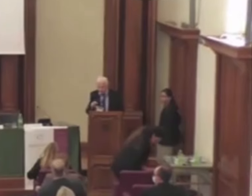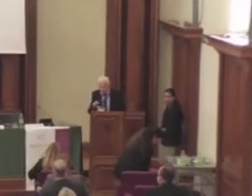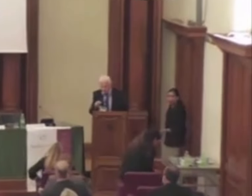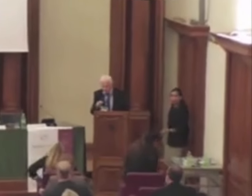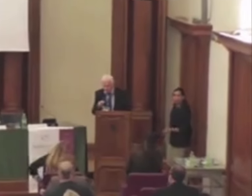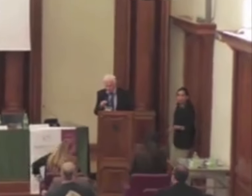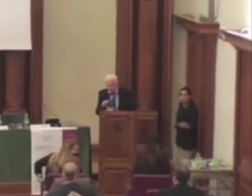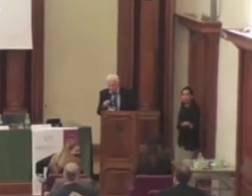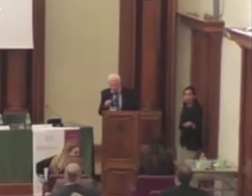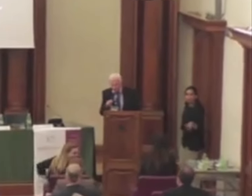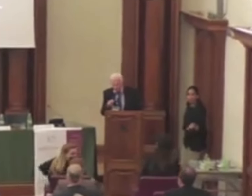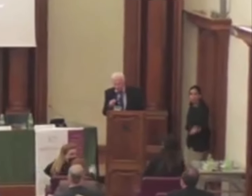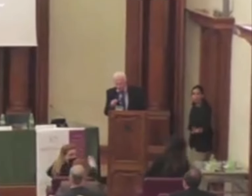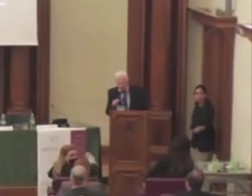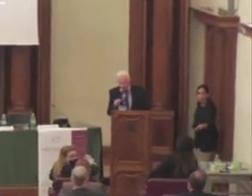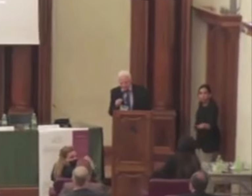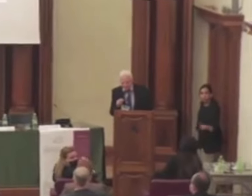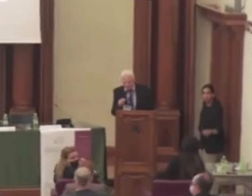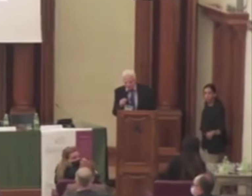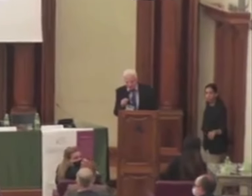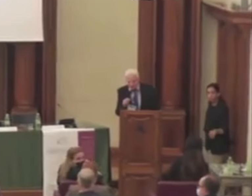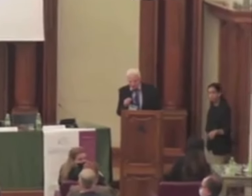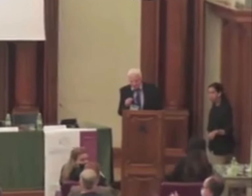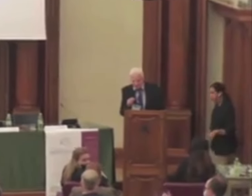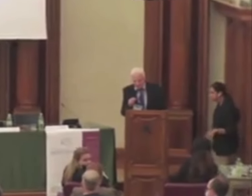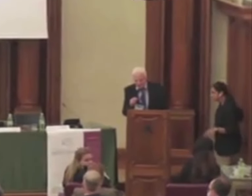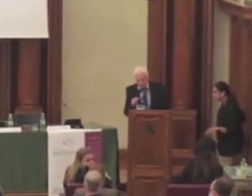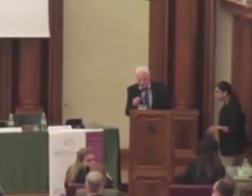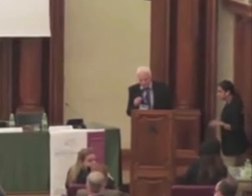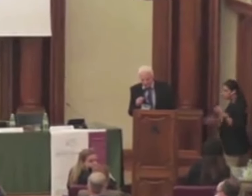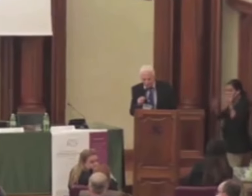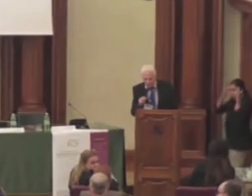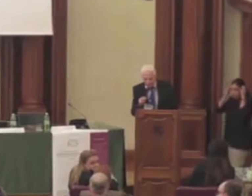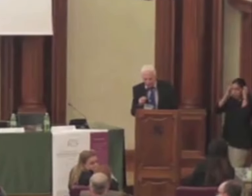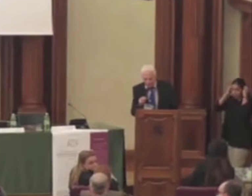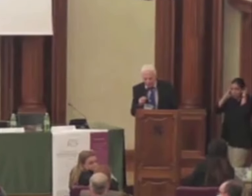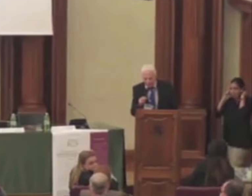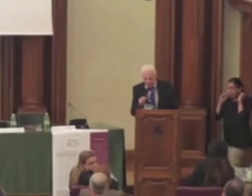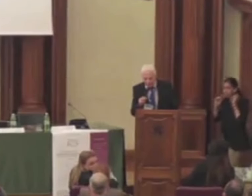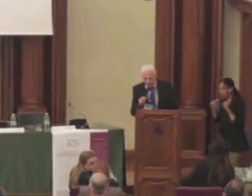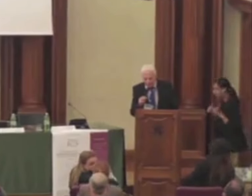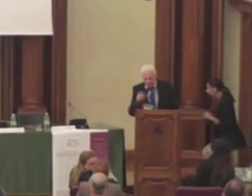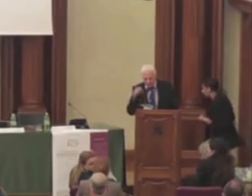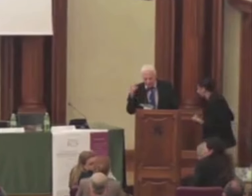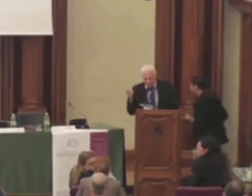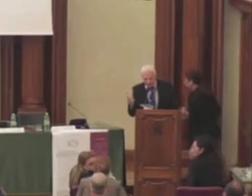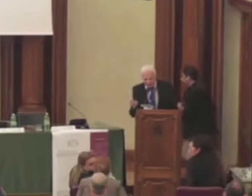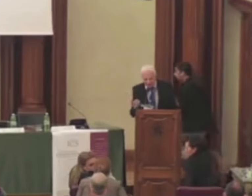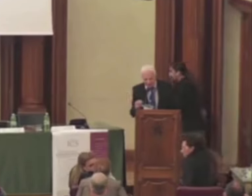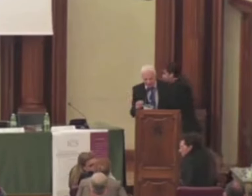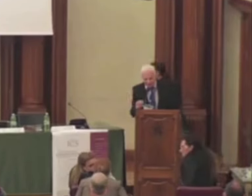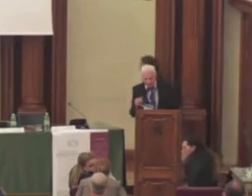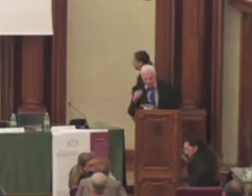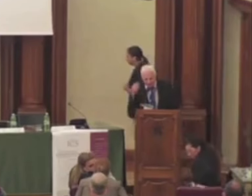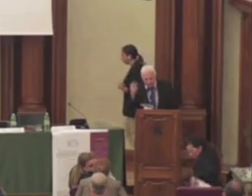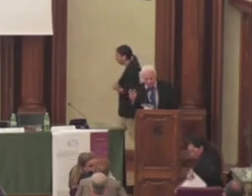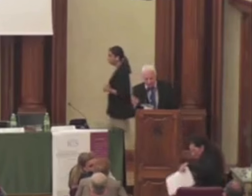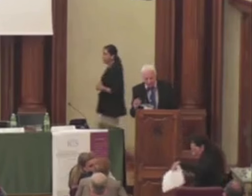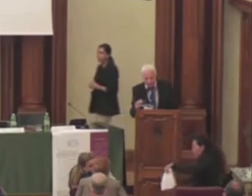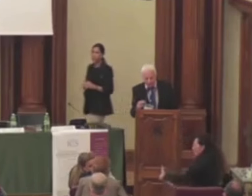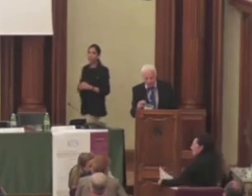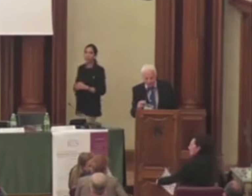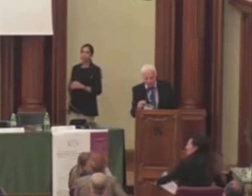Many thanks, Dr. Patterson. It's a fantastic presentation because it opened a new way, and also with the idea that we have of